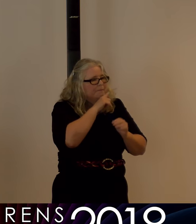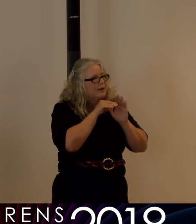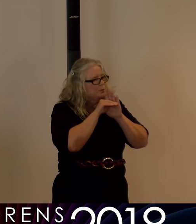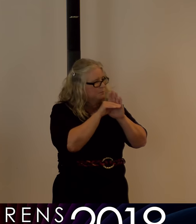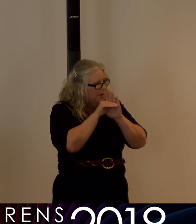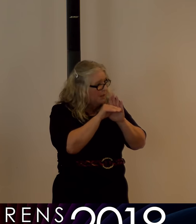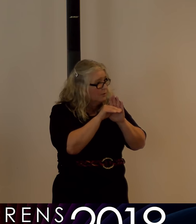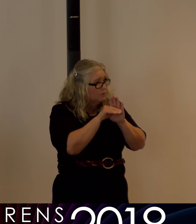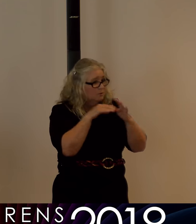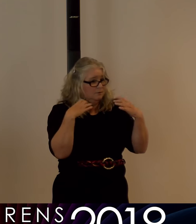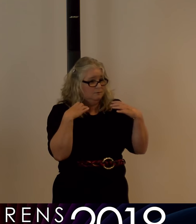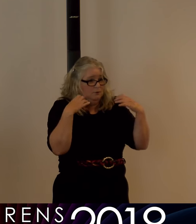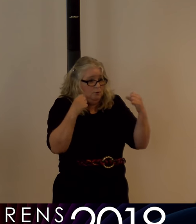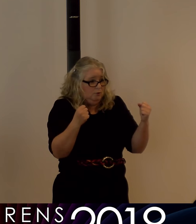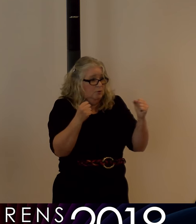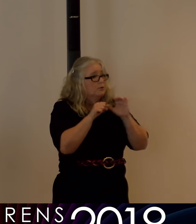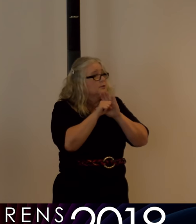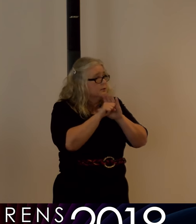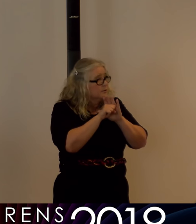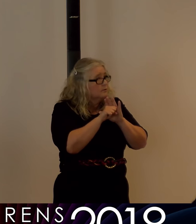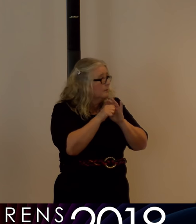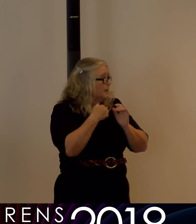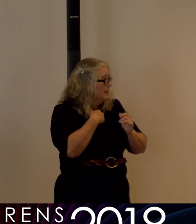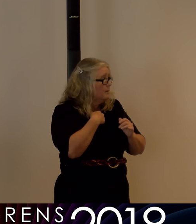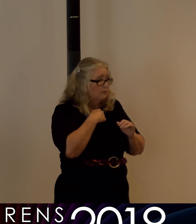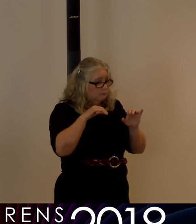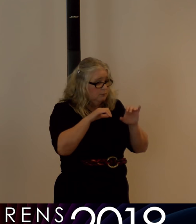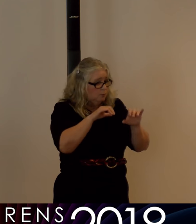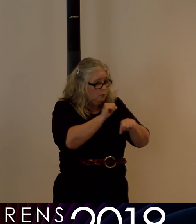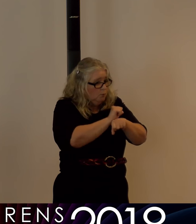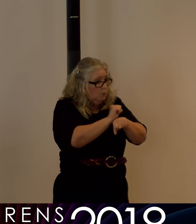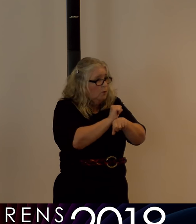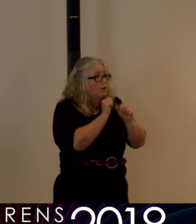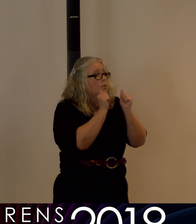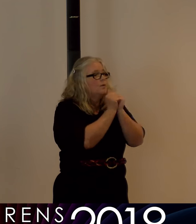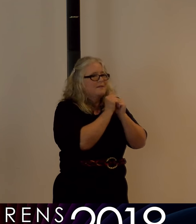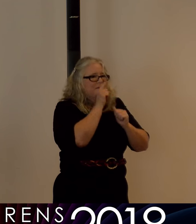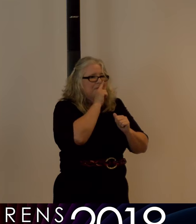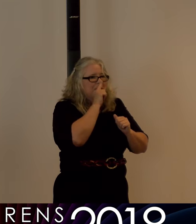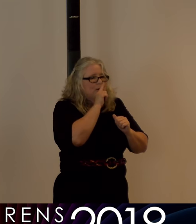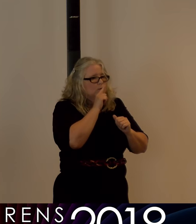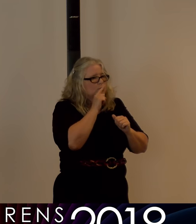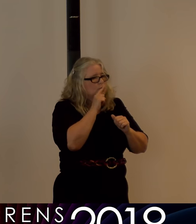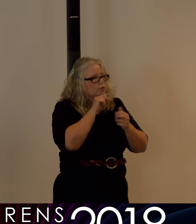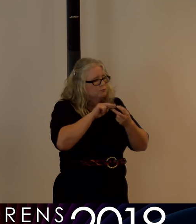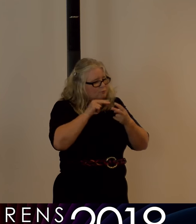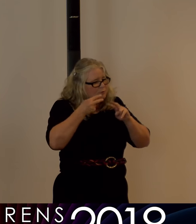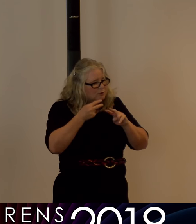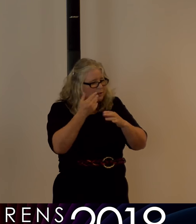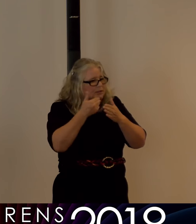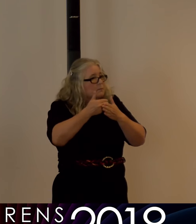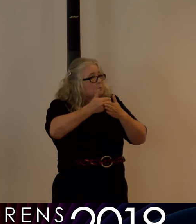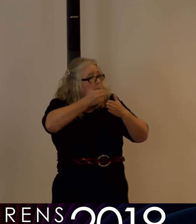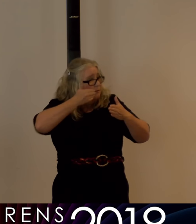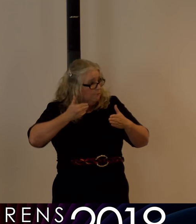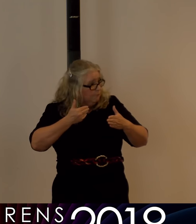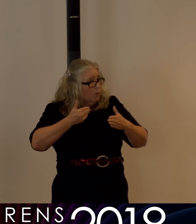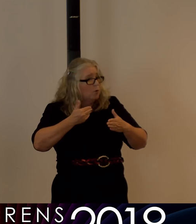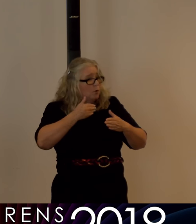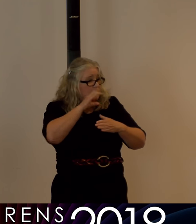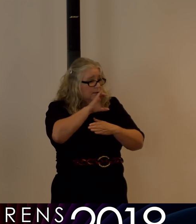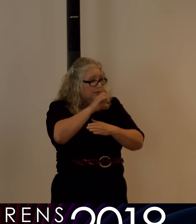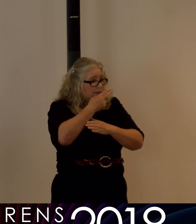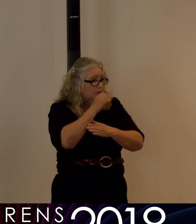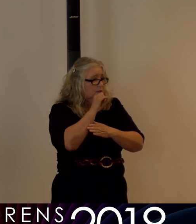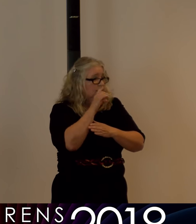And I had actually been doing work in mouse genetics before the CHD7 gene was identified. In fact, I'll never